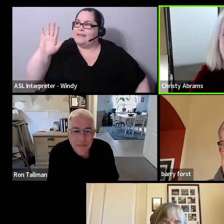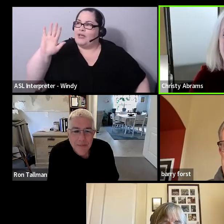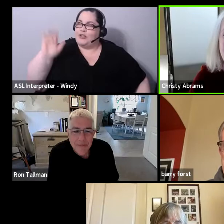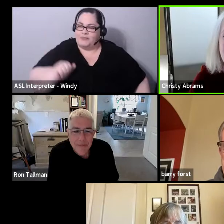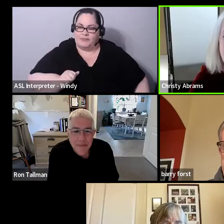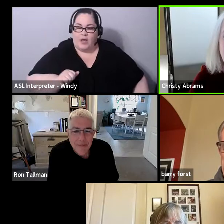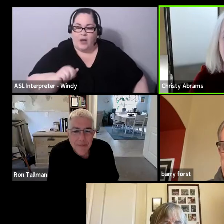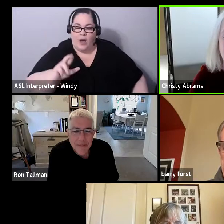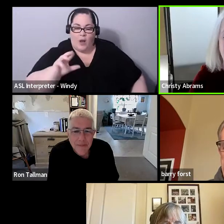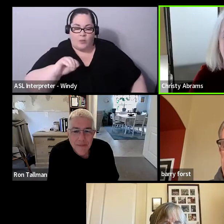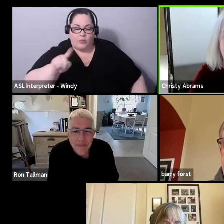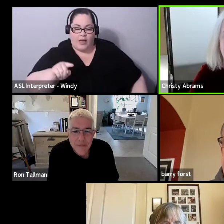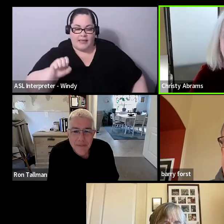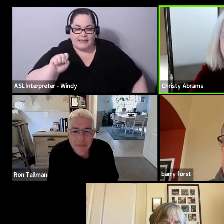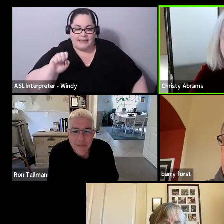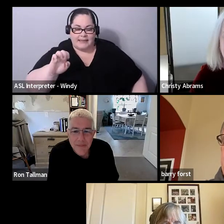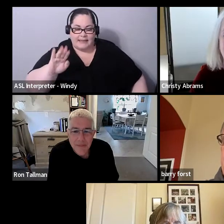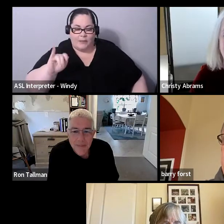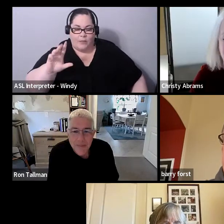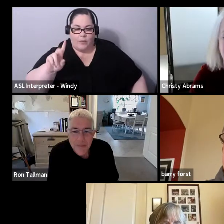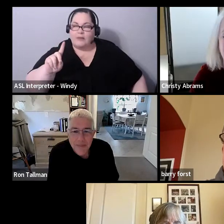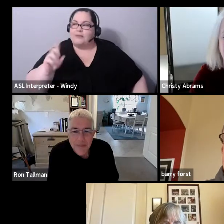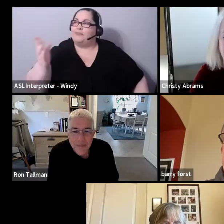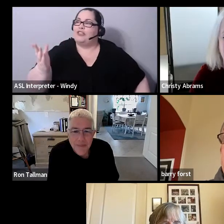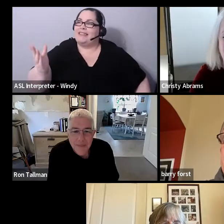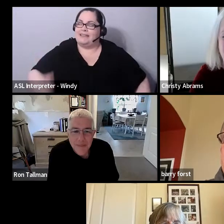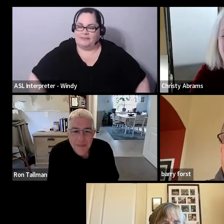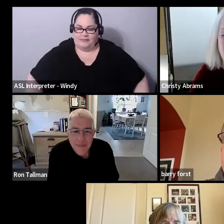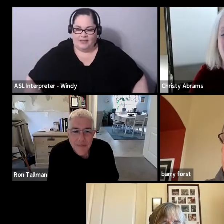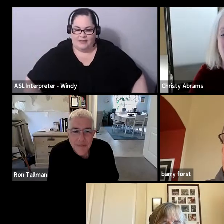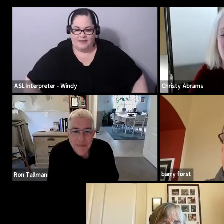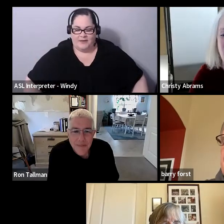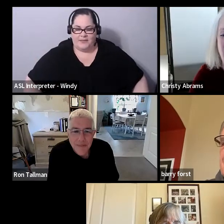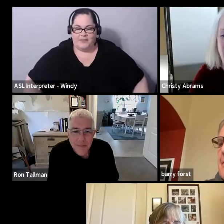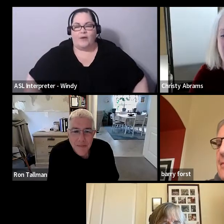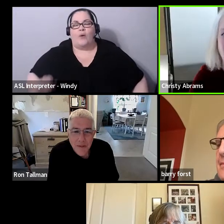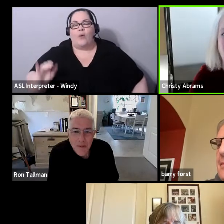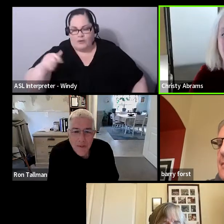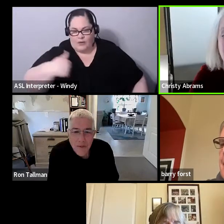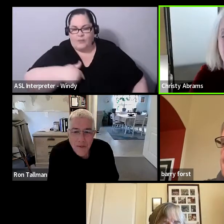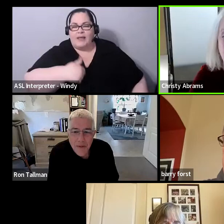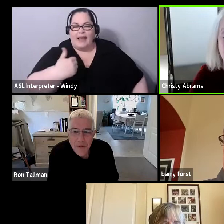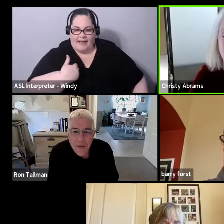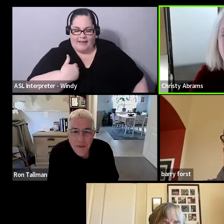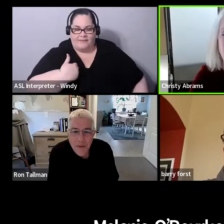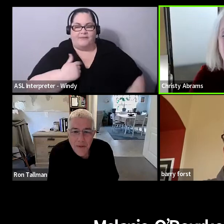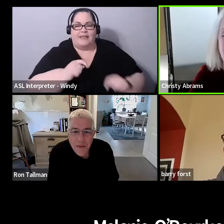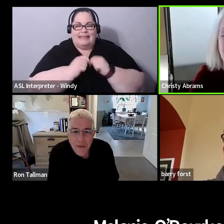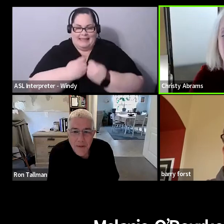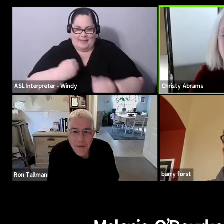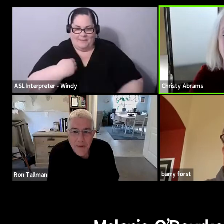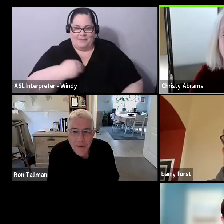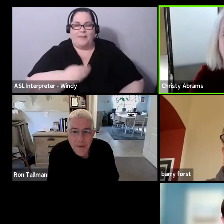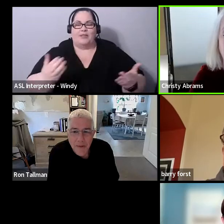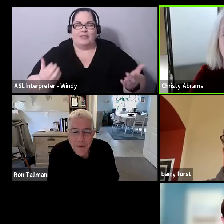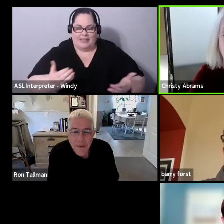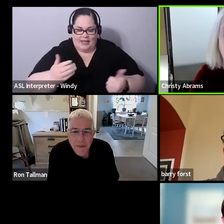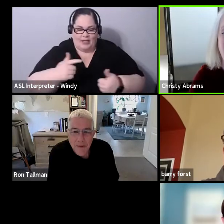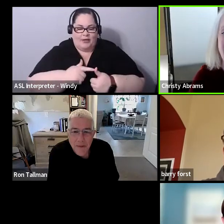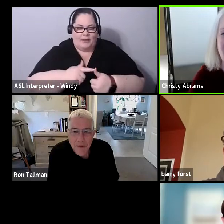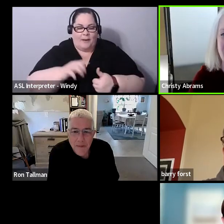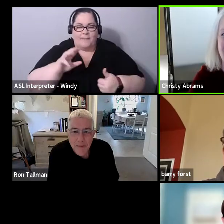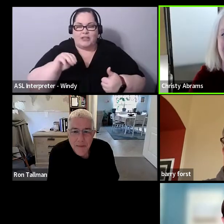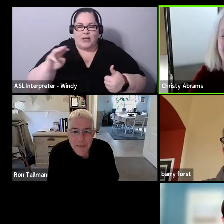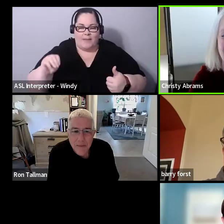And Roz Siebold. Present. Okay. And we also have team members here with us this morning. We have